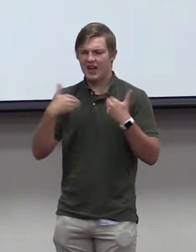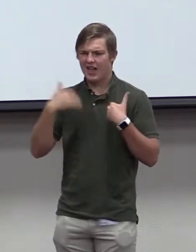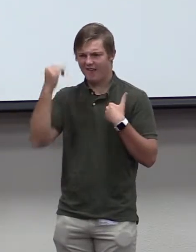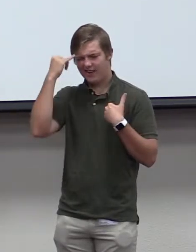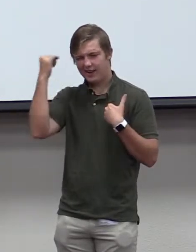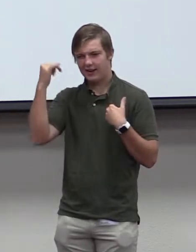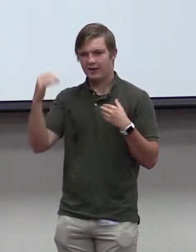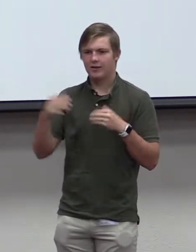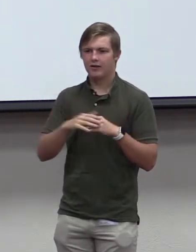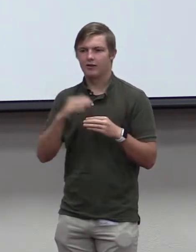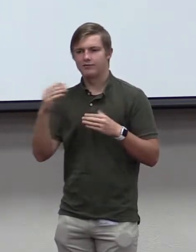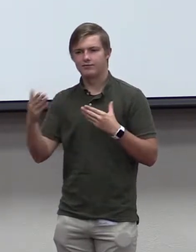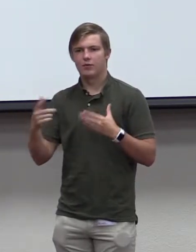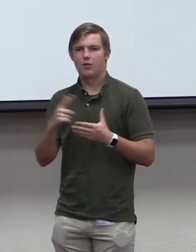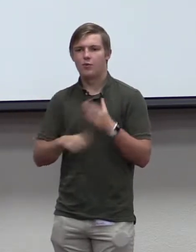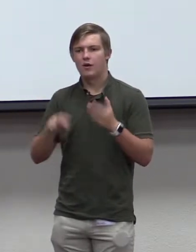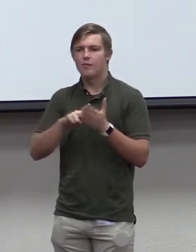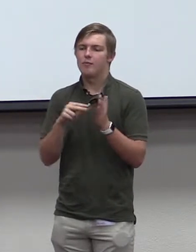means to serve.